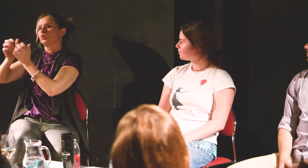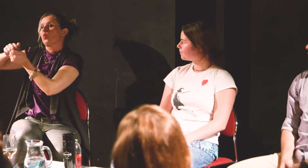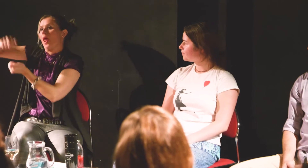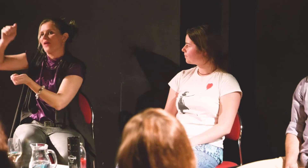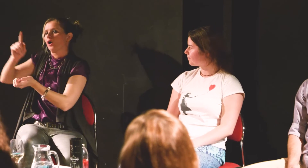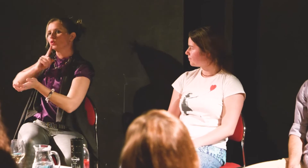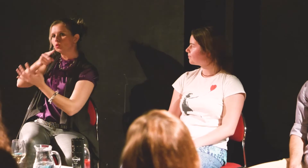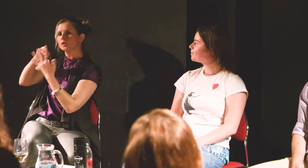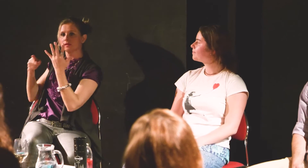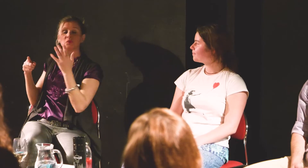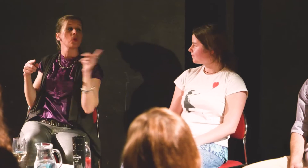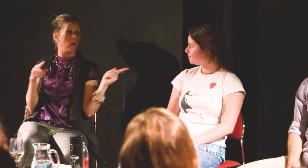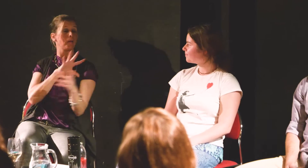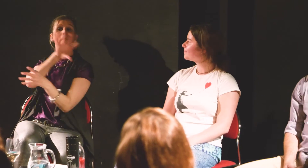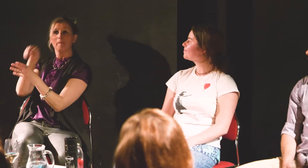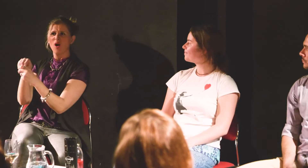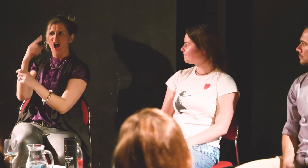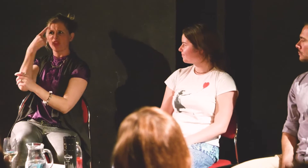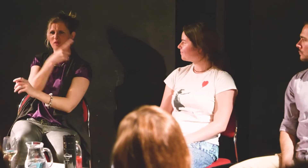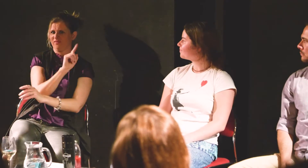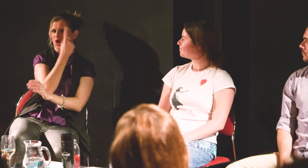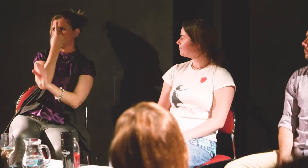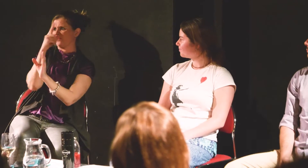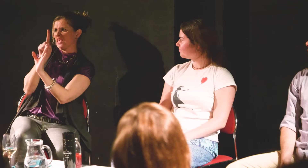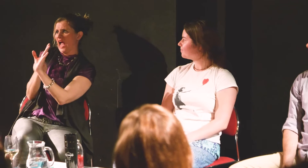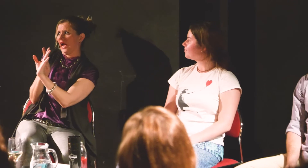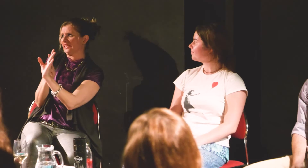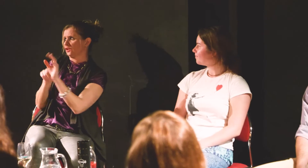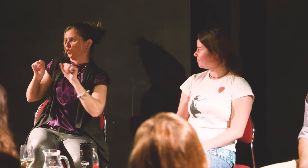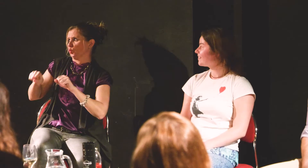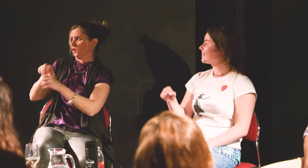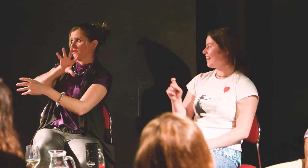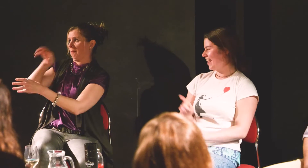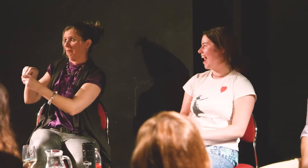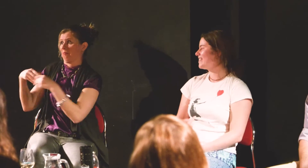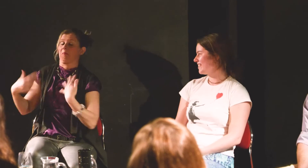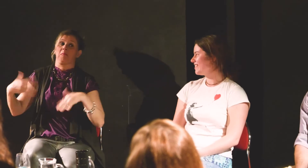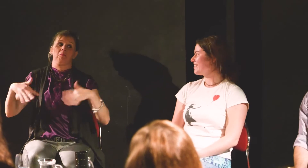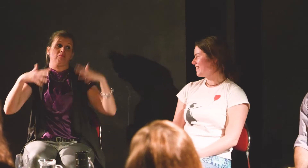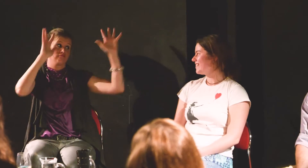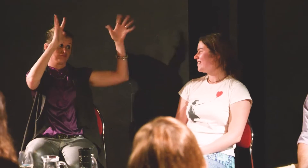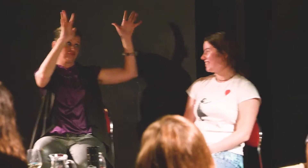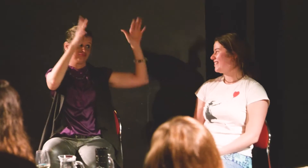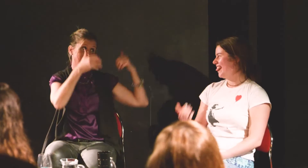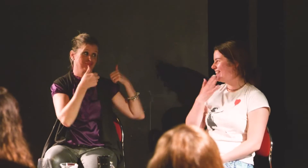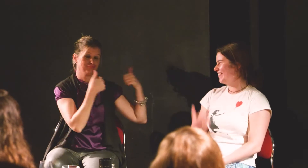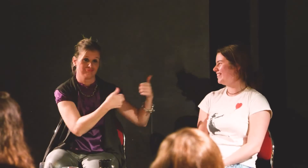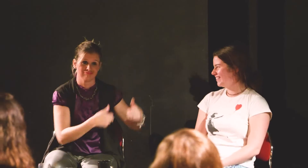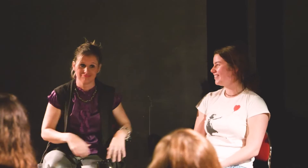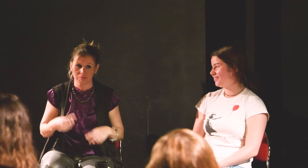to become a qualified sign language New Zealand Sign Language tutor. So that's the program that Megan's participated